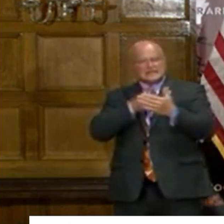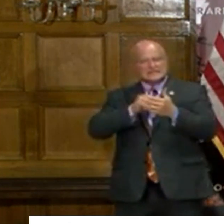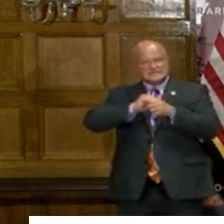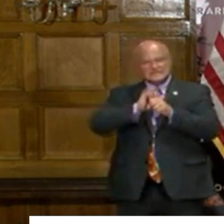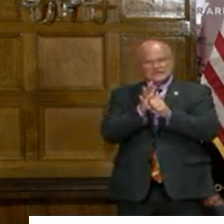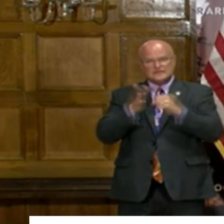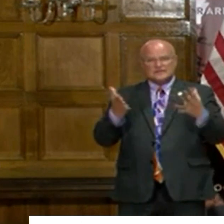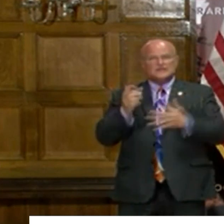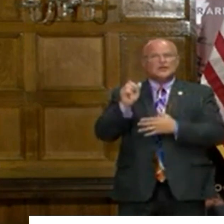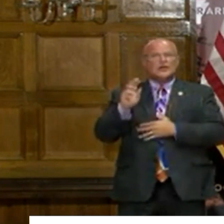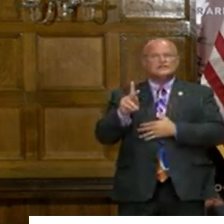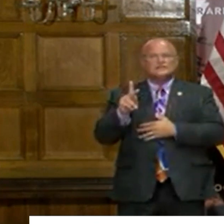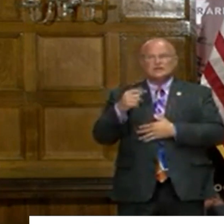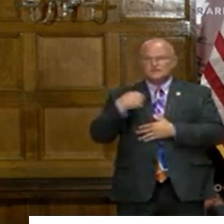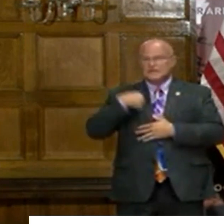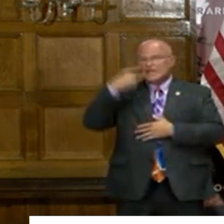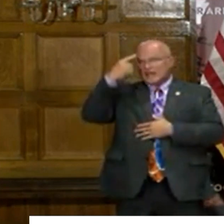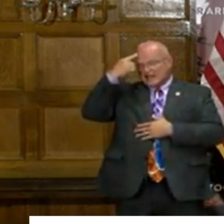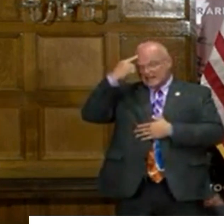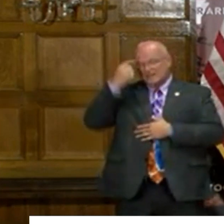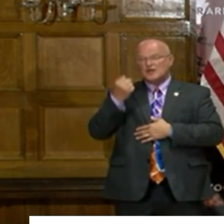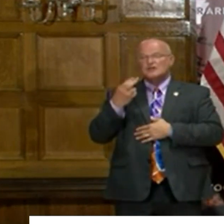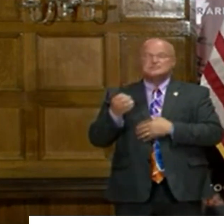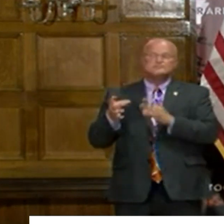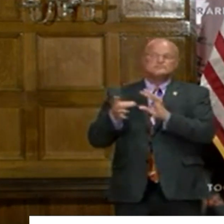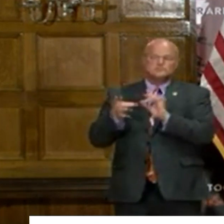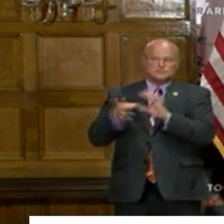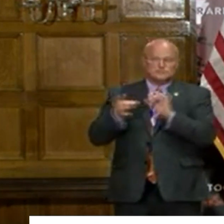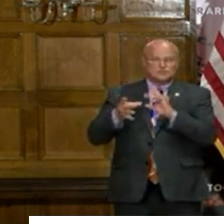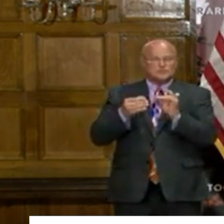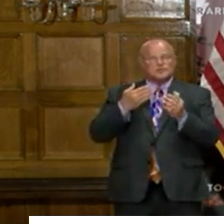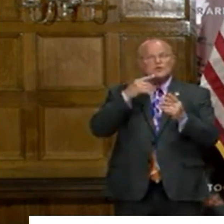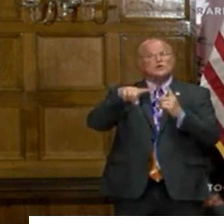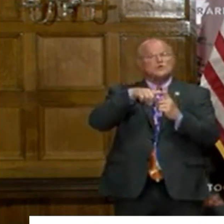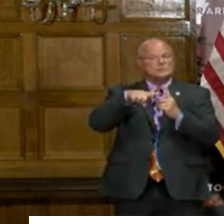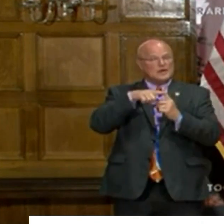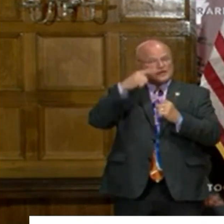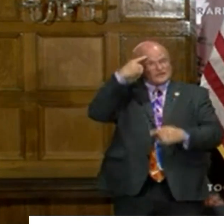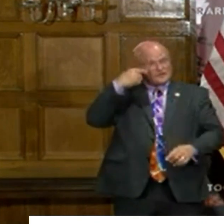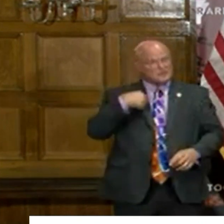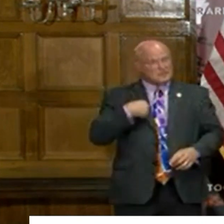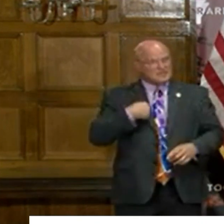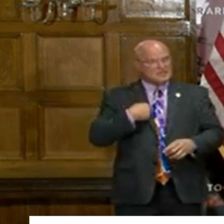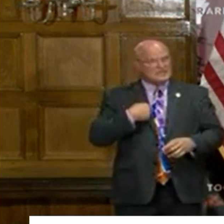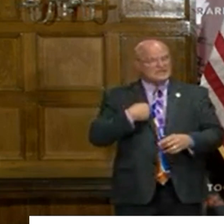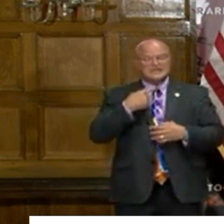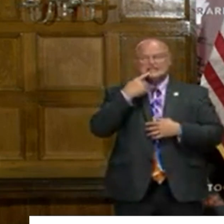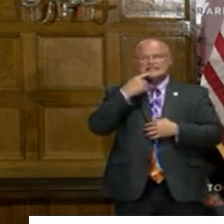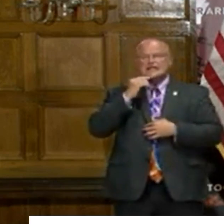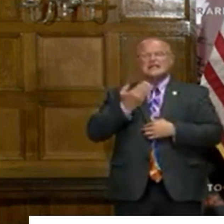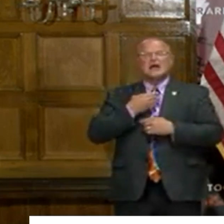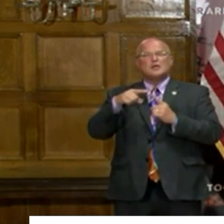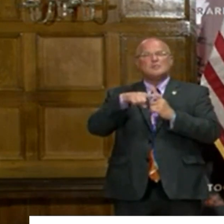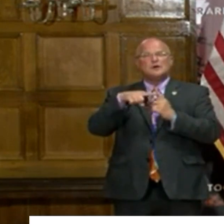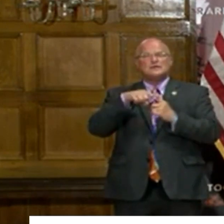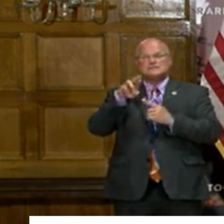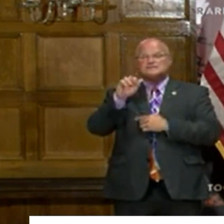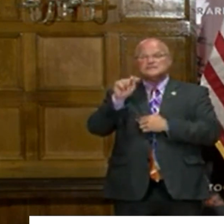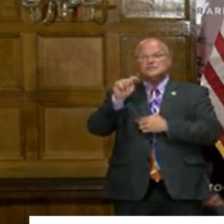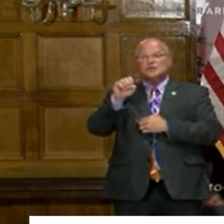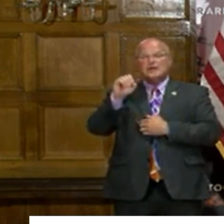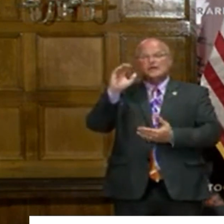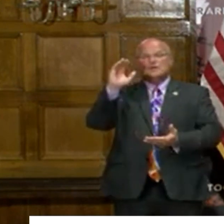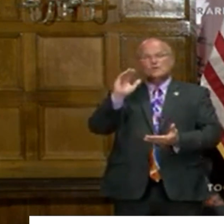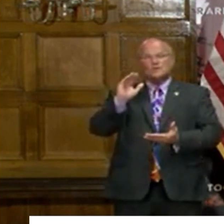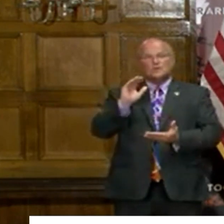Arkansas. I thought she made some comments that were encouraging to me. She said our positivity rate is coming down